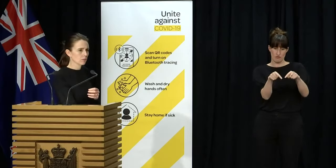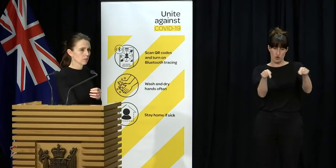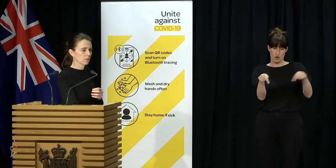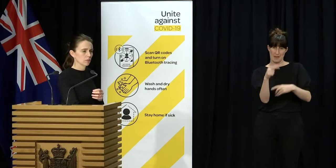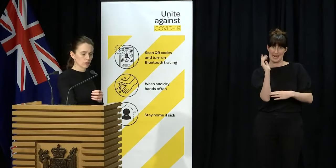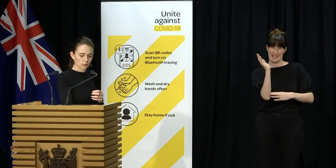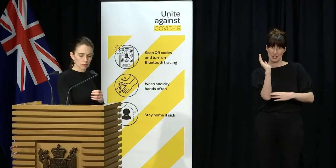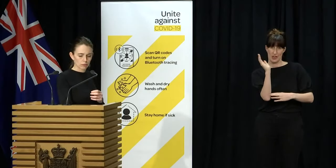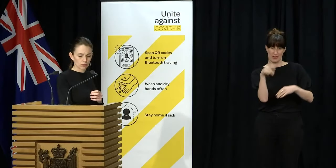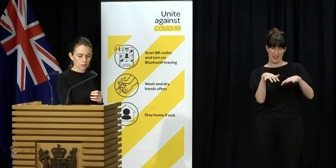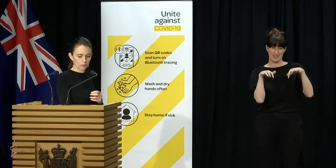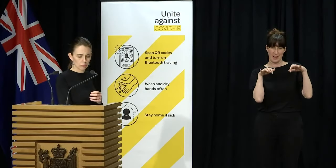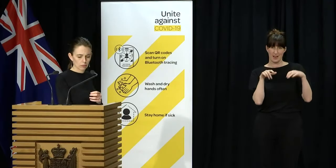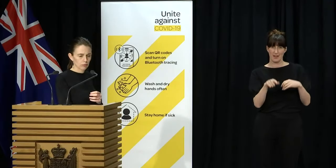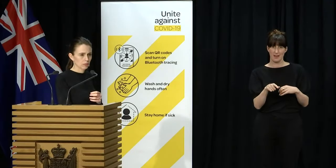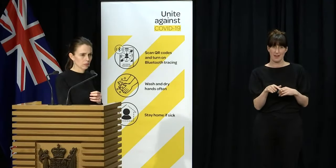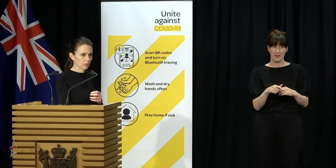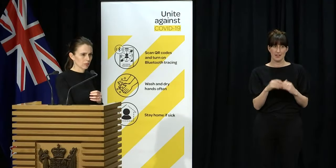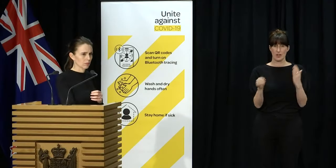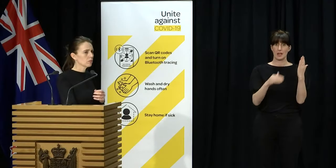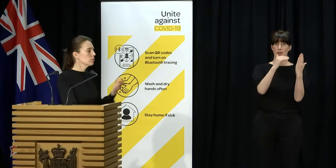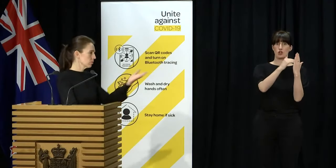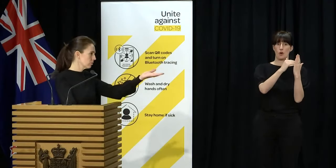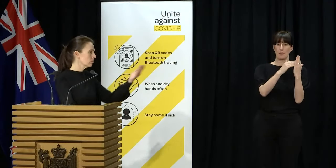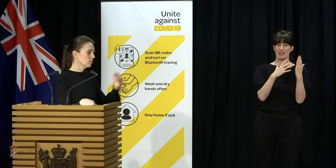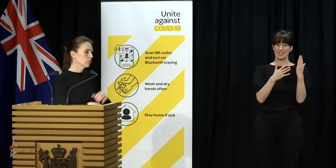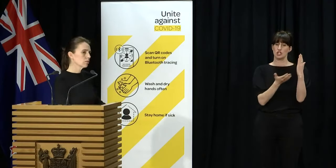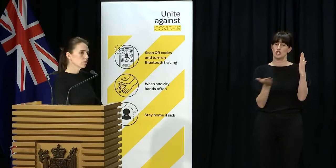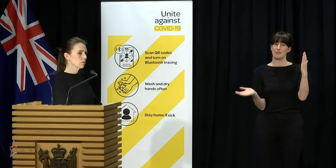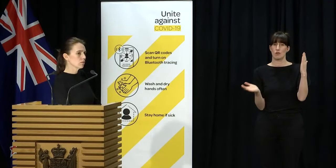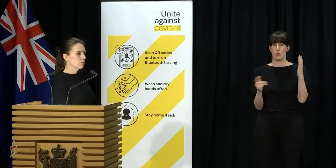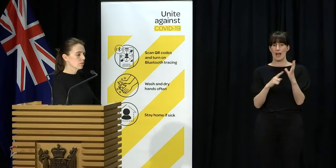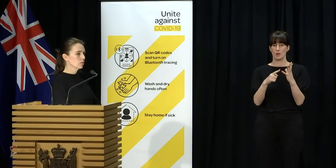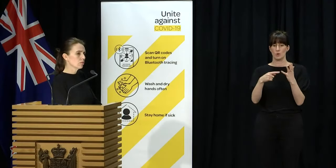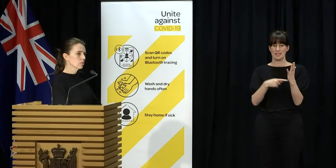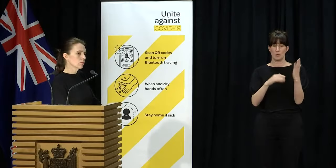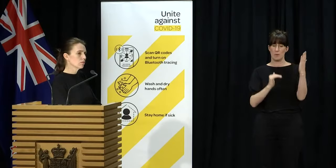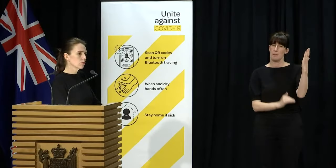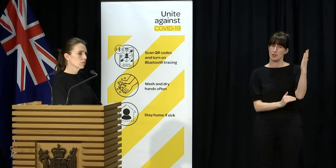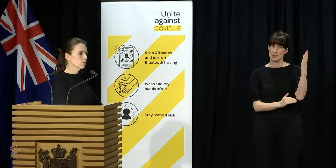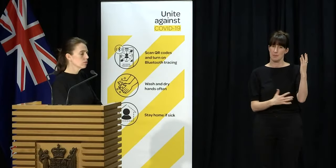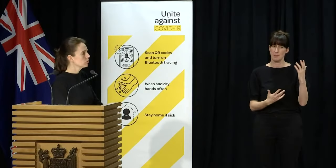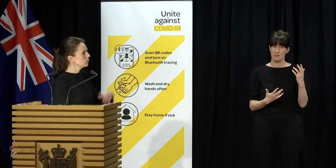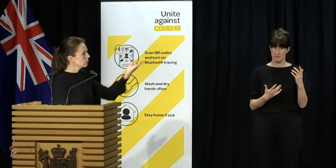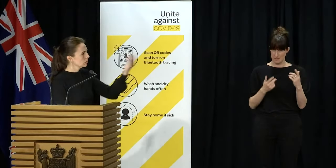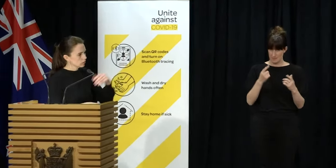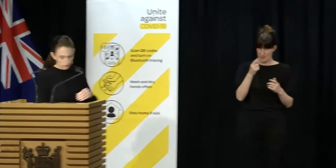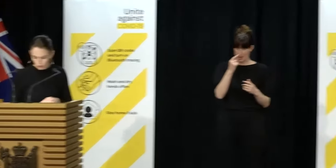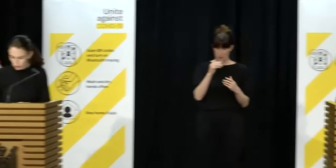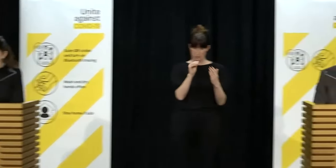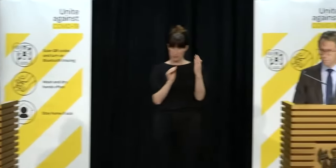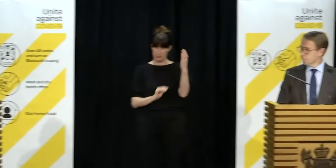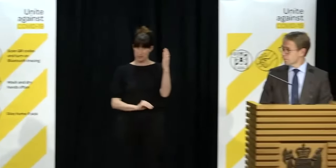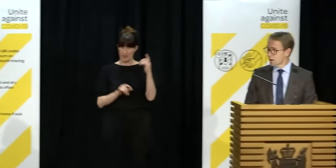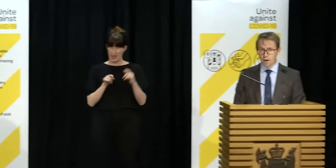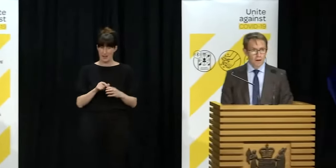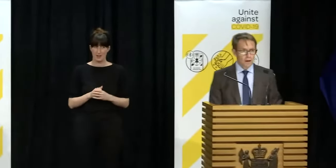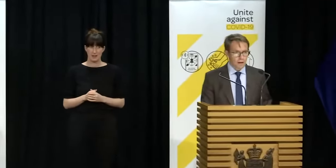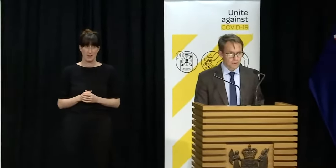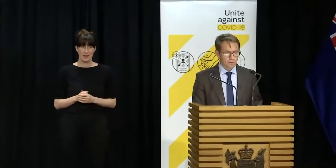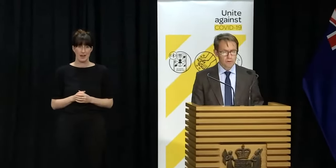testing sites for people like students who don't have cars, so pedestrian access and that sort of thing, or more localised testing centres? Dr.